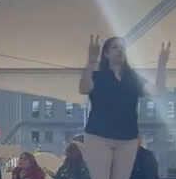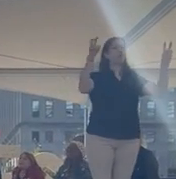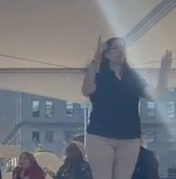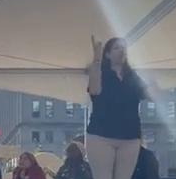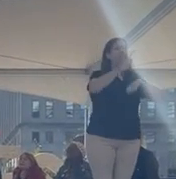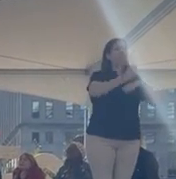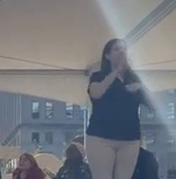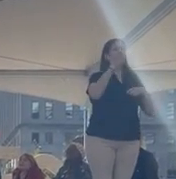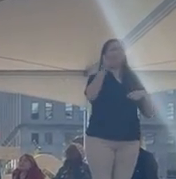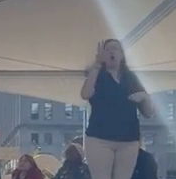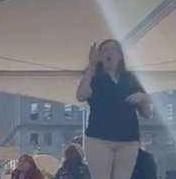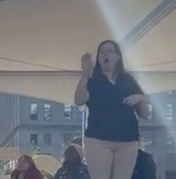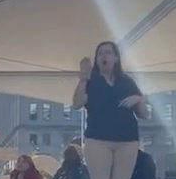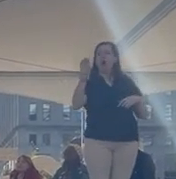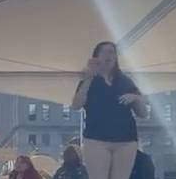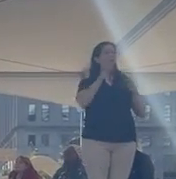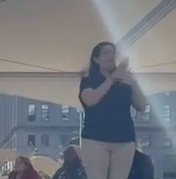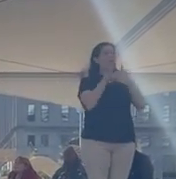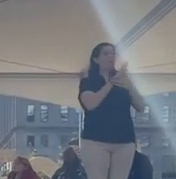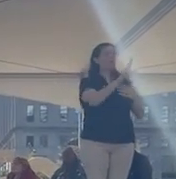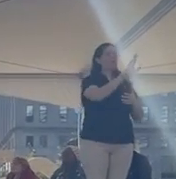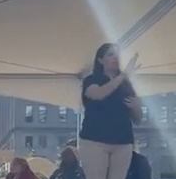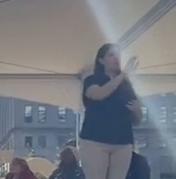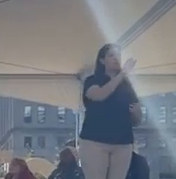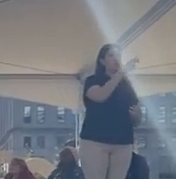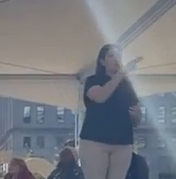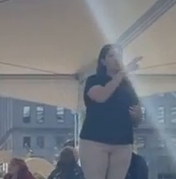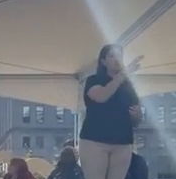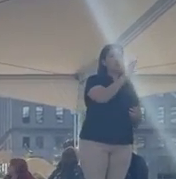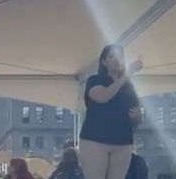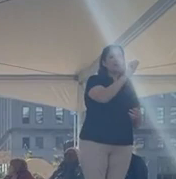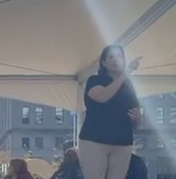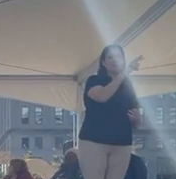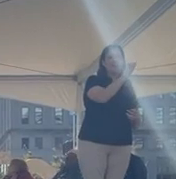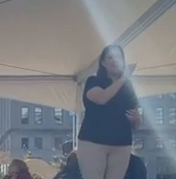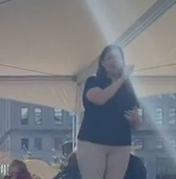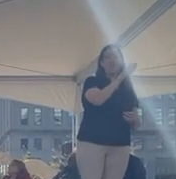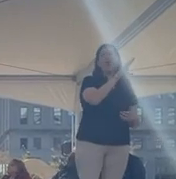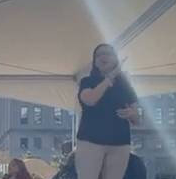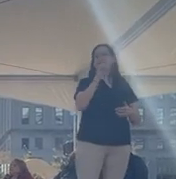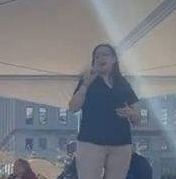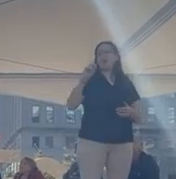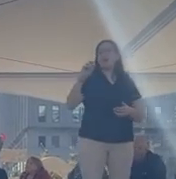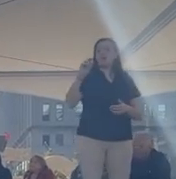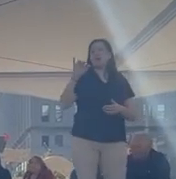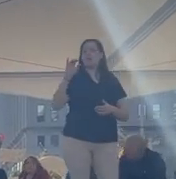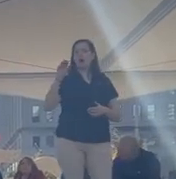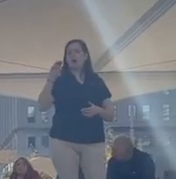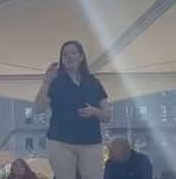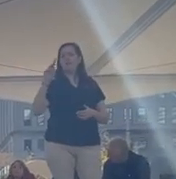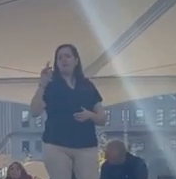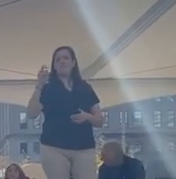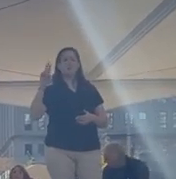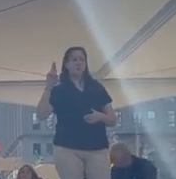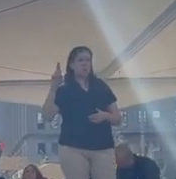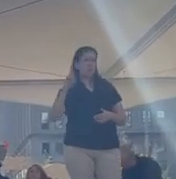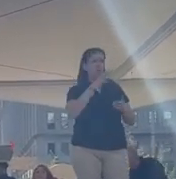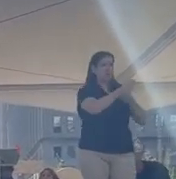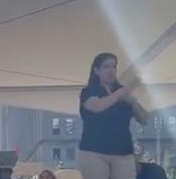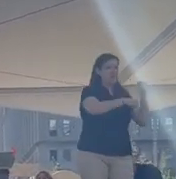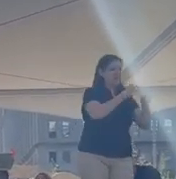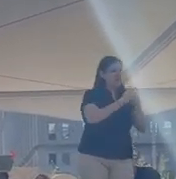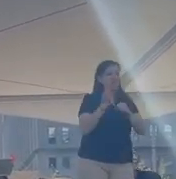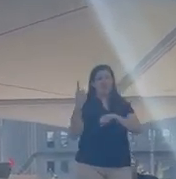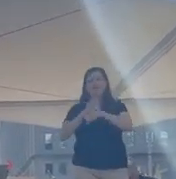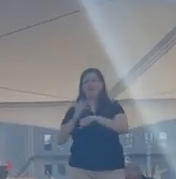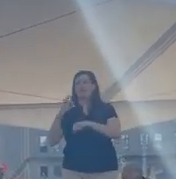days between Rosh Hashanah, the New Year, and Yom Kippur, the Day of Atonement. And during the